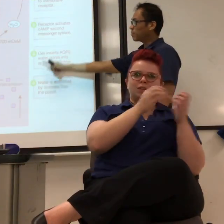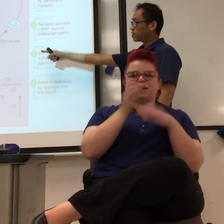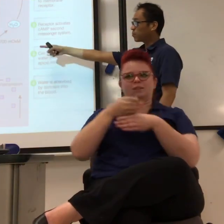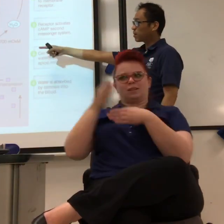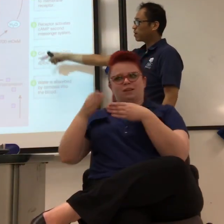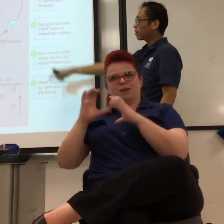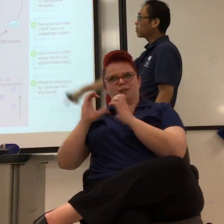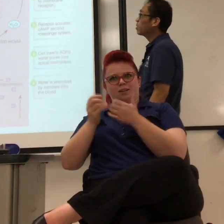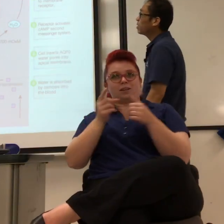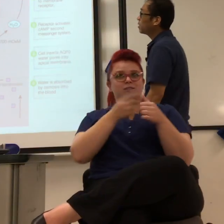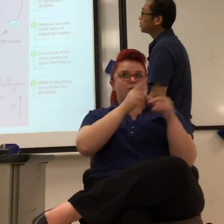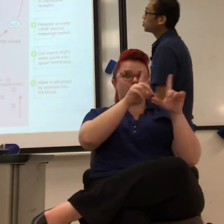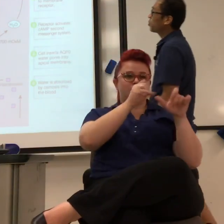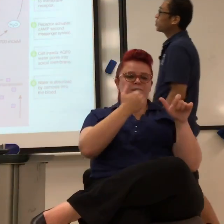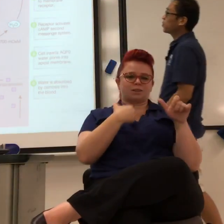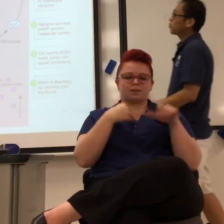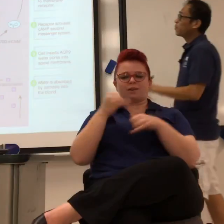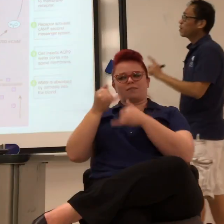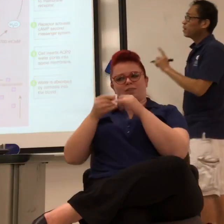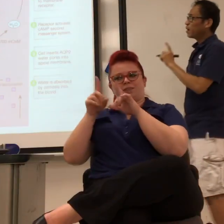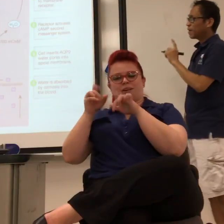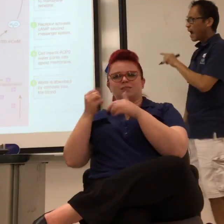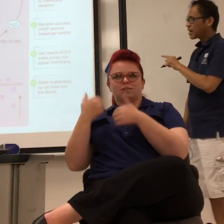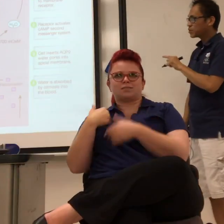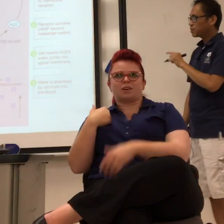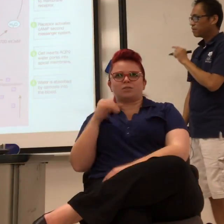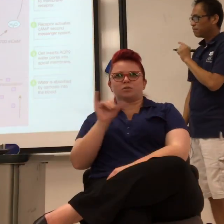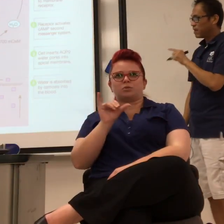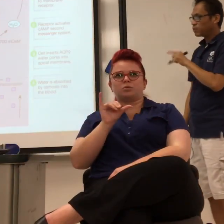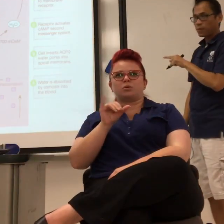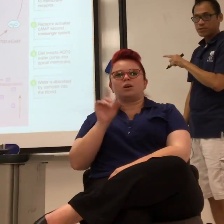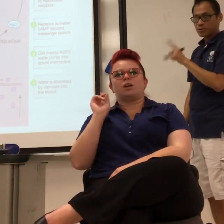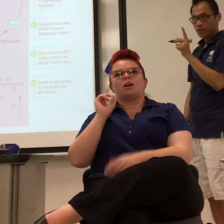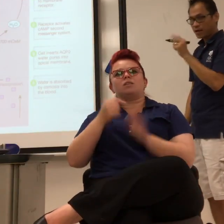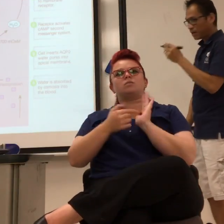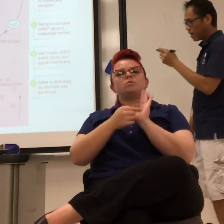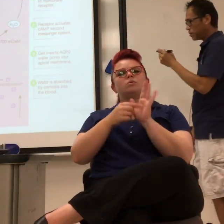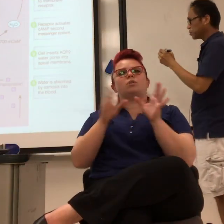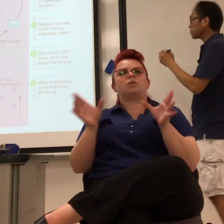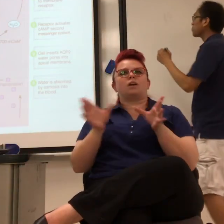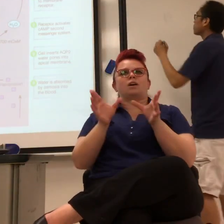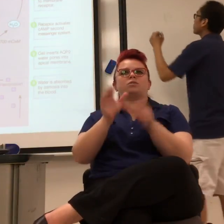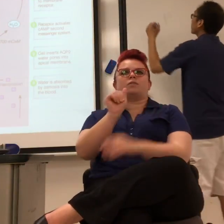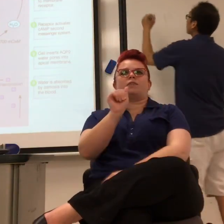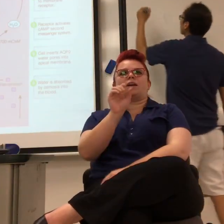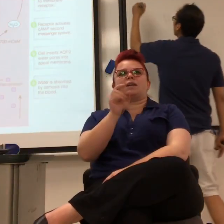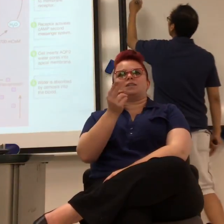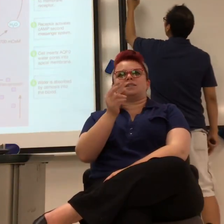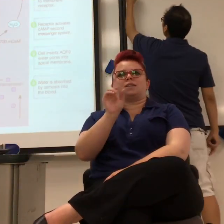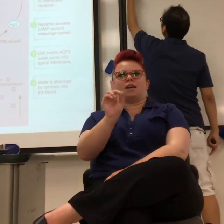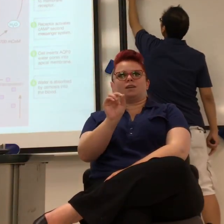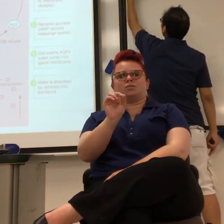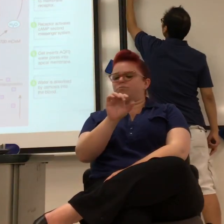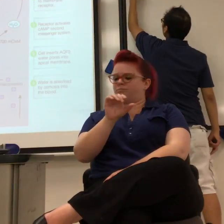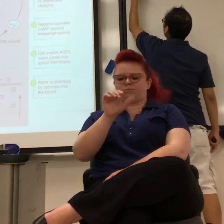test. This one here is showing you the action of vasopressin or ADH.